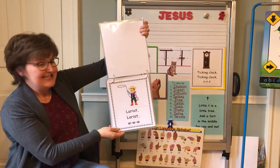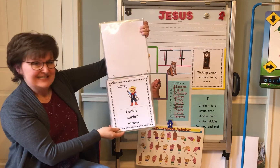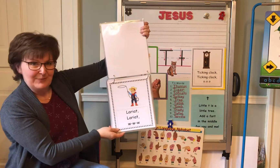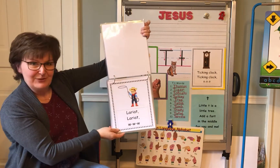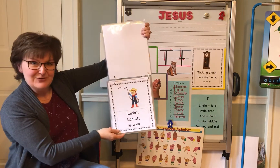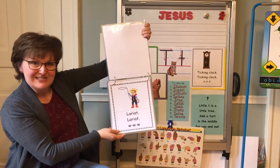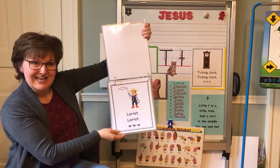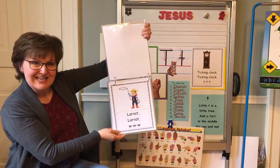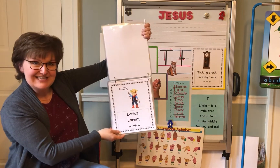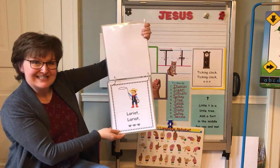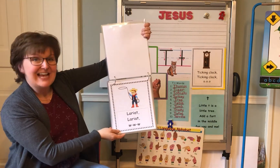W says,